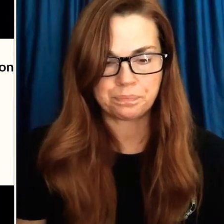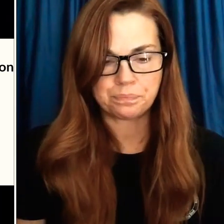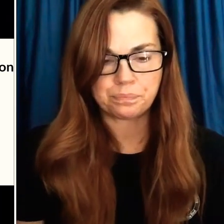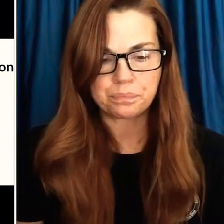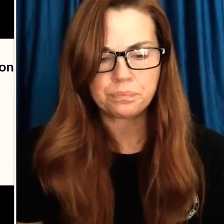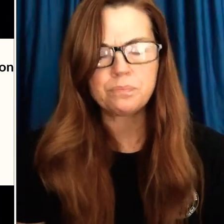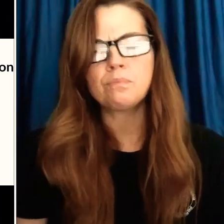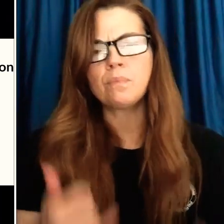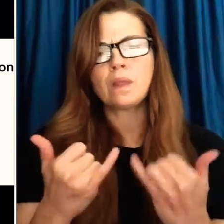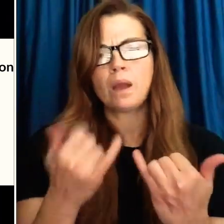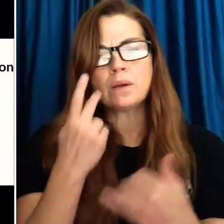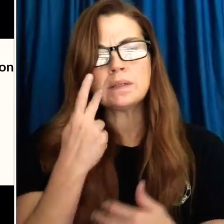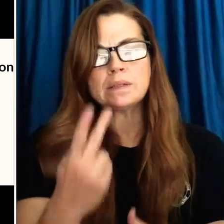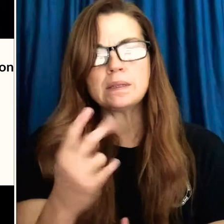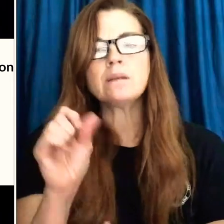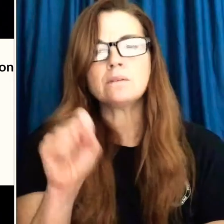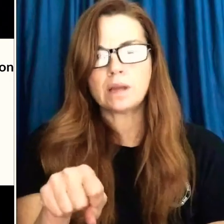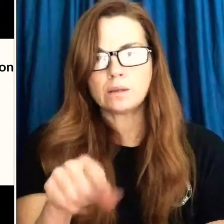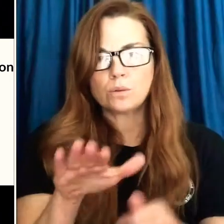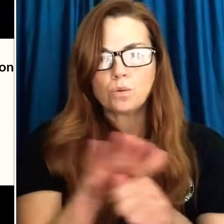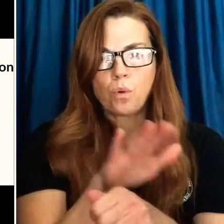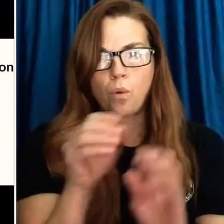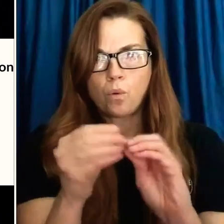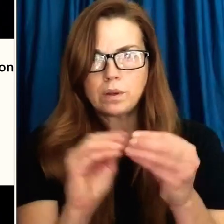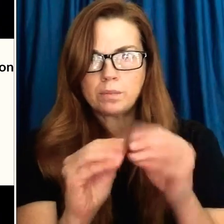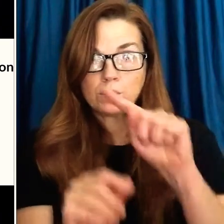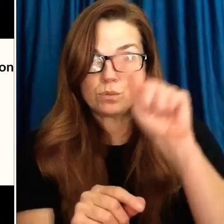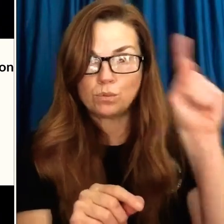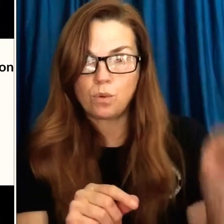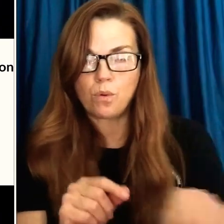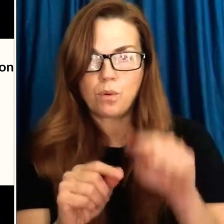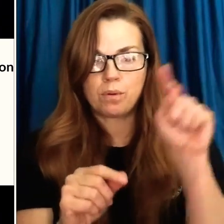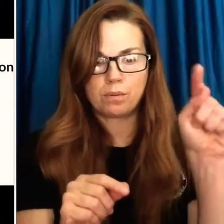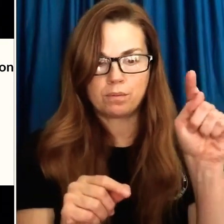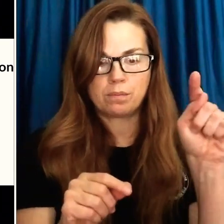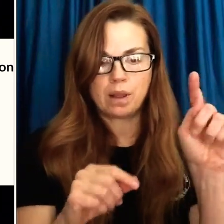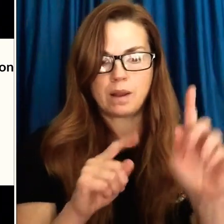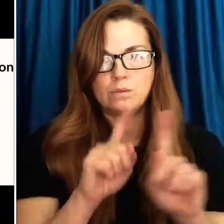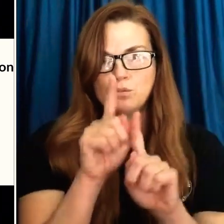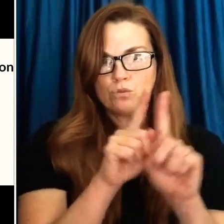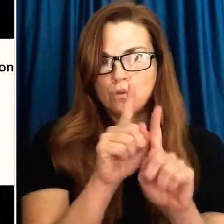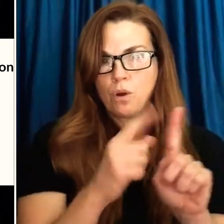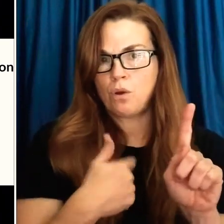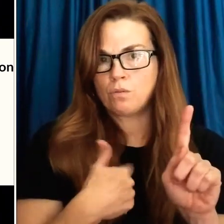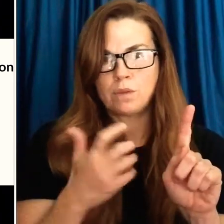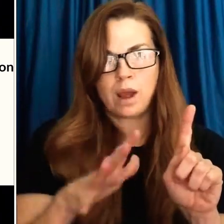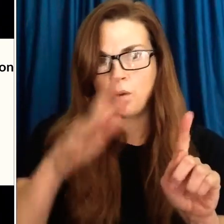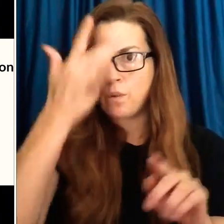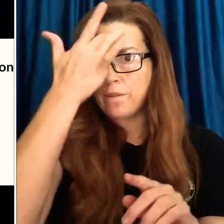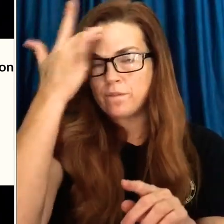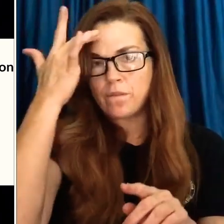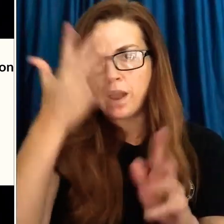one does have a whole number, so I'm going to circle it, and then I'm going to put a star so I don't forget to come back to it.